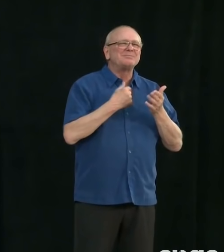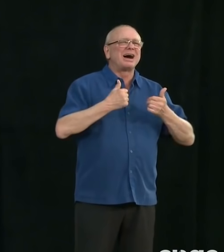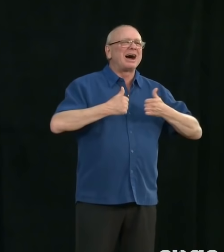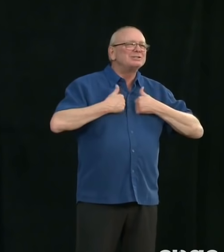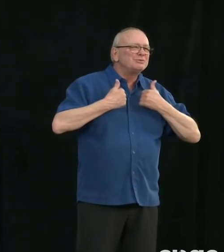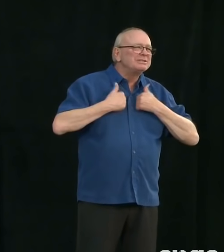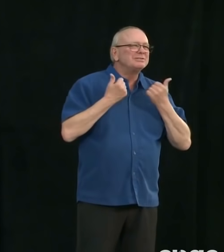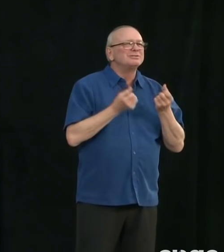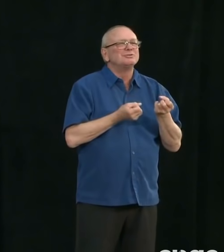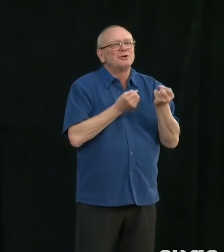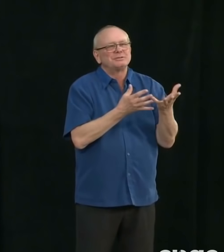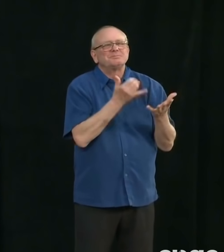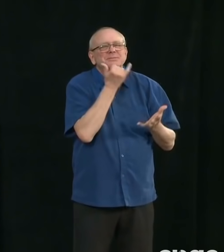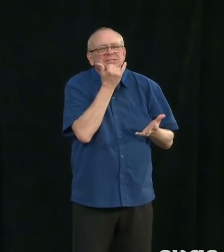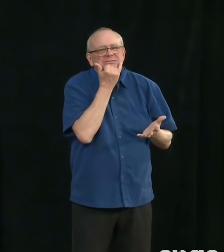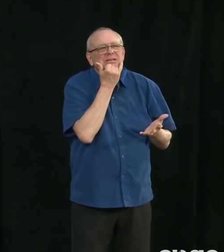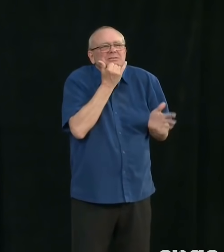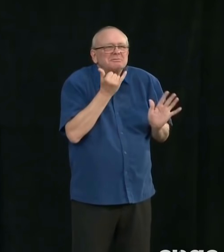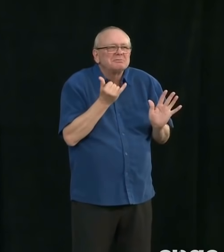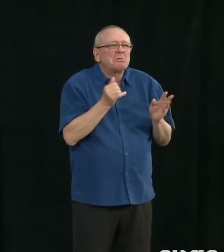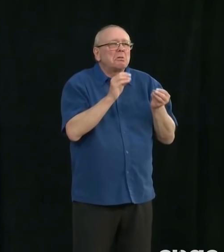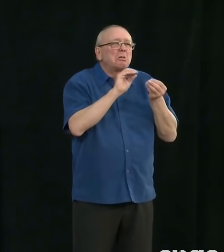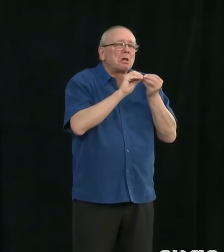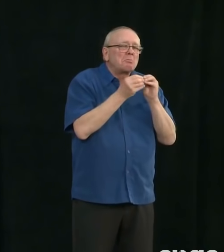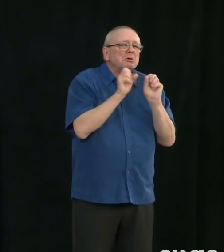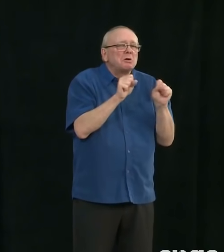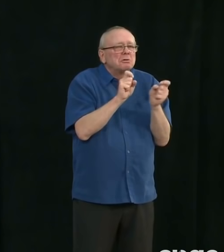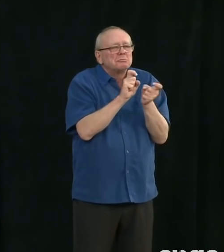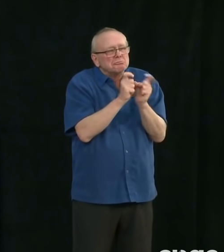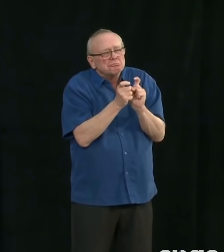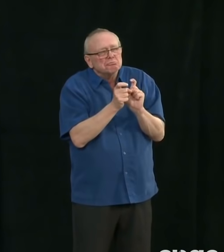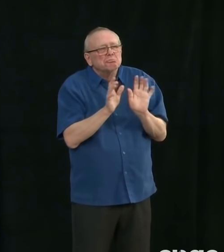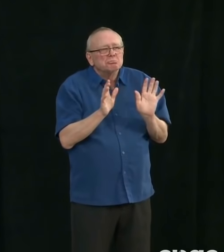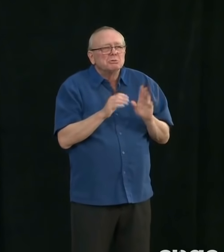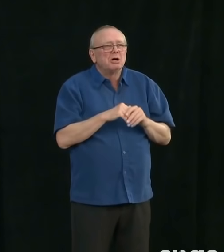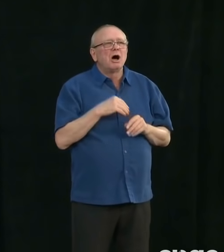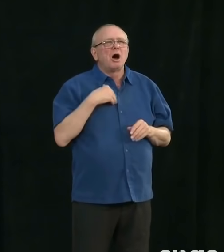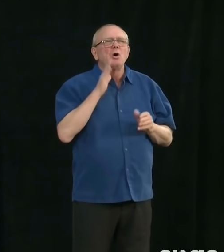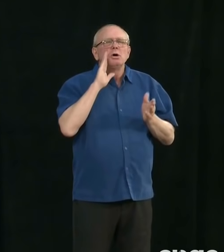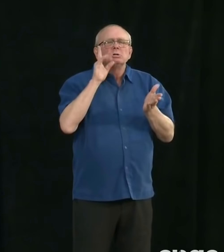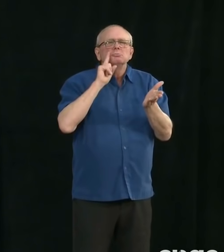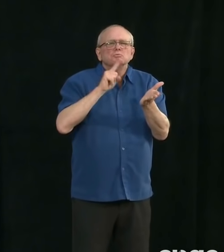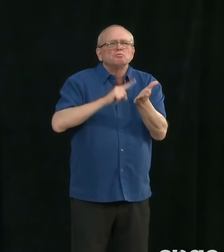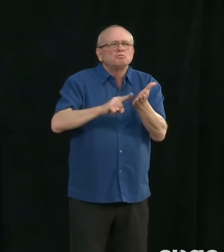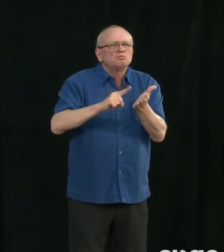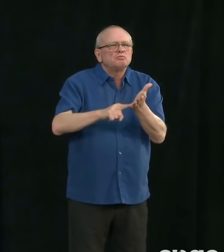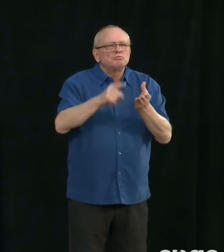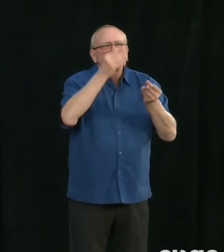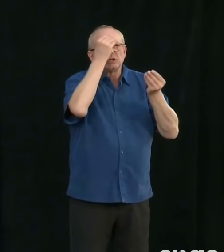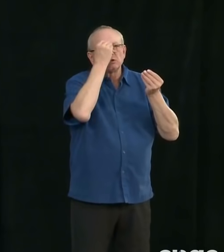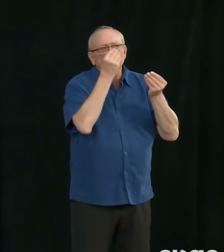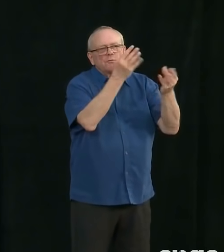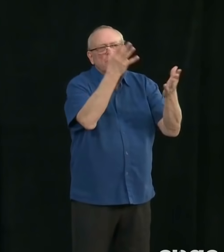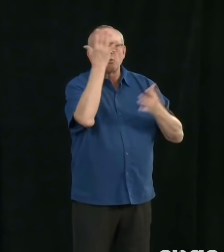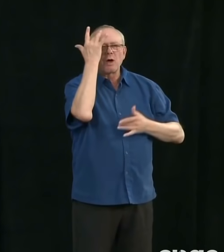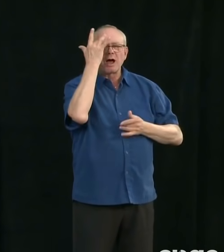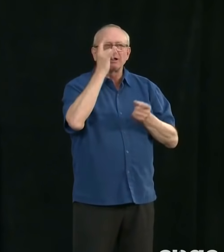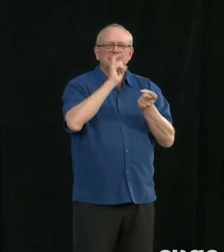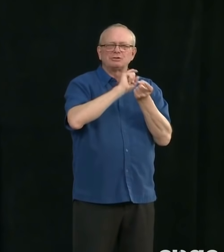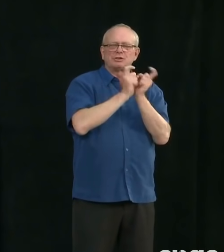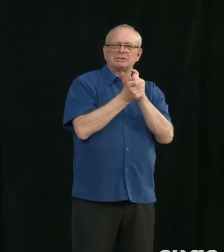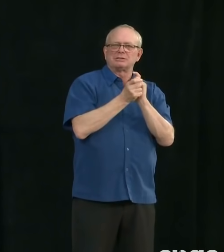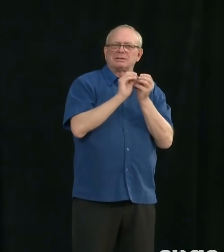out, but that's one possibility that could explain that shift in numbers. With respect to the modeling in the second